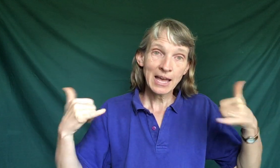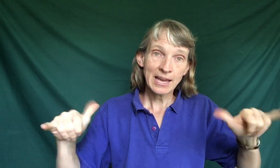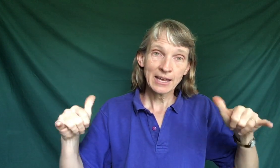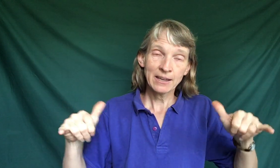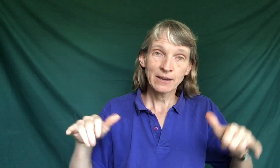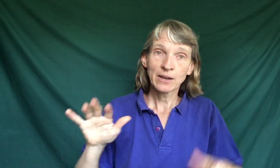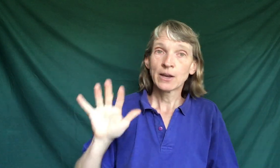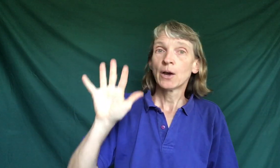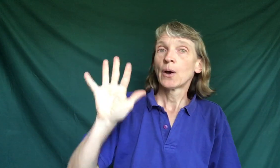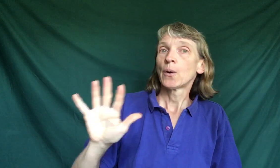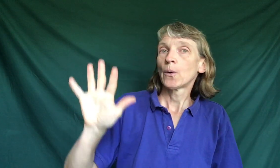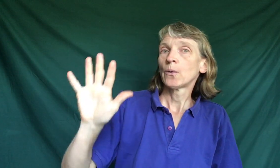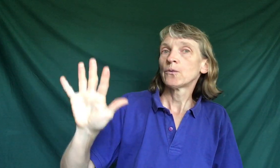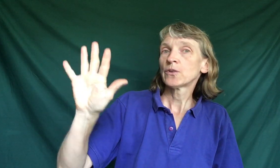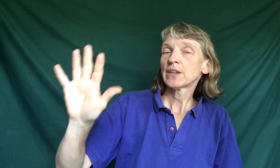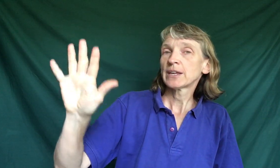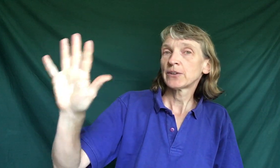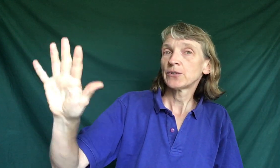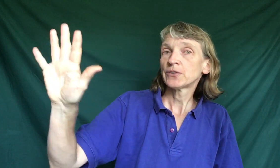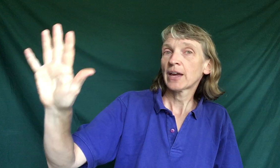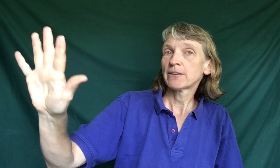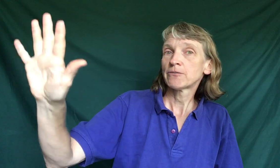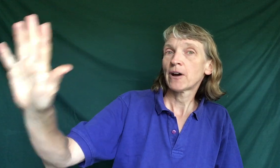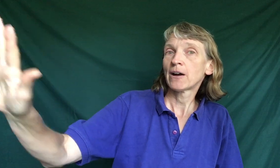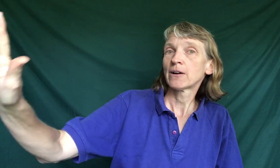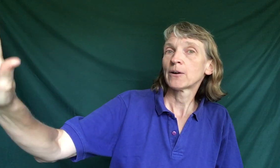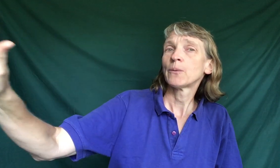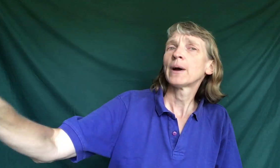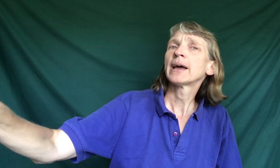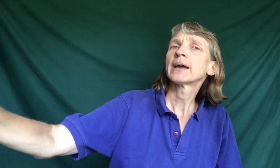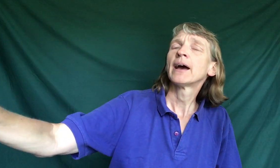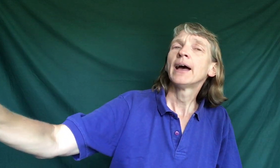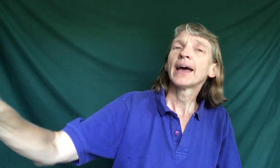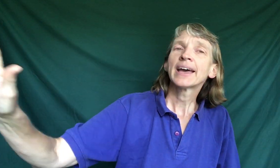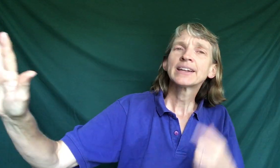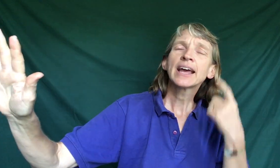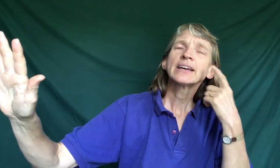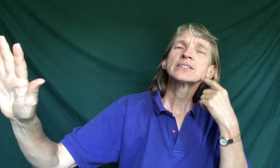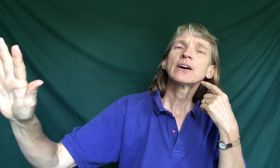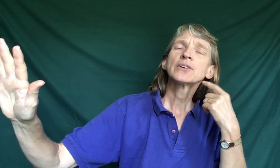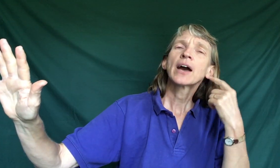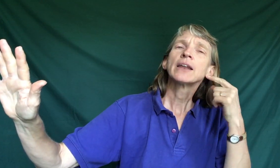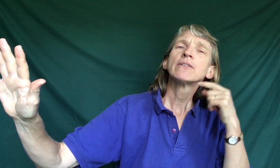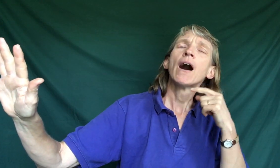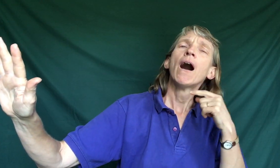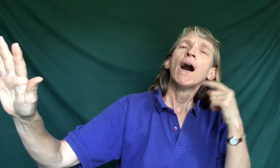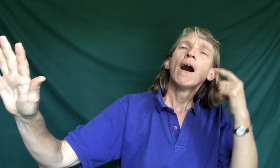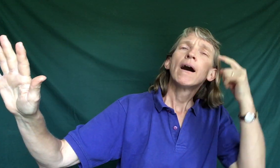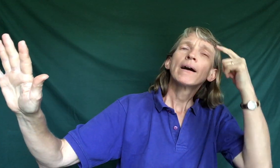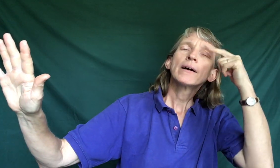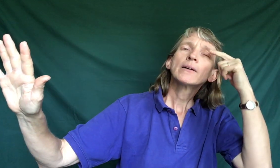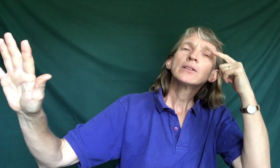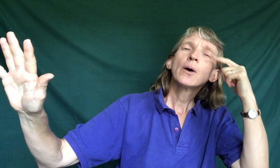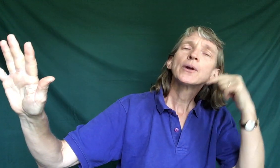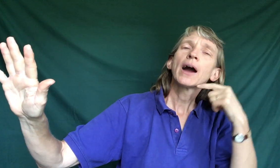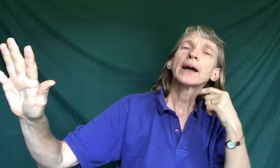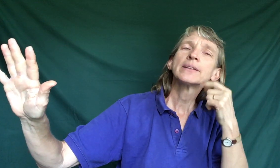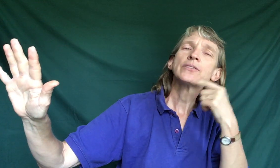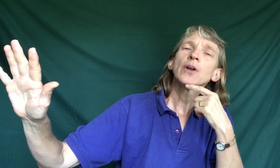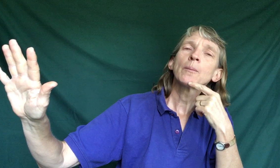play over the hills and far away. And in ASL, you kind of lower your eyelids and open